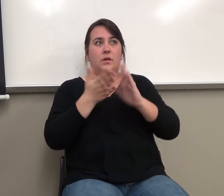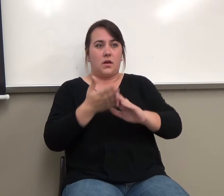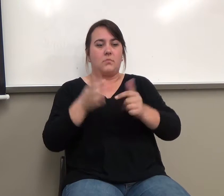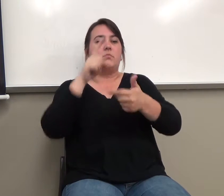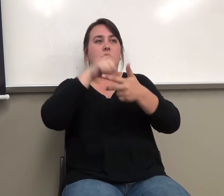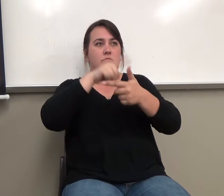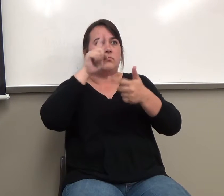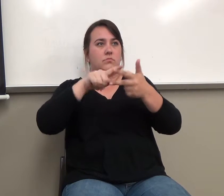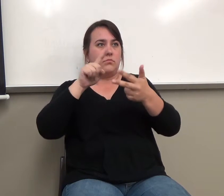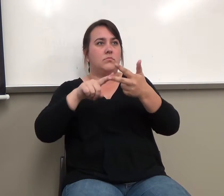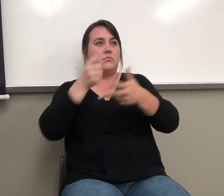you're